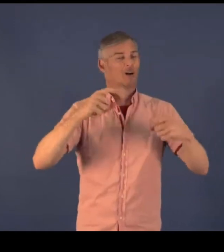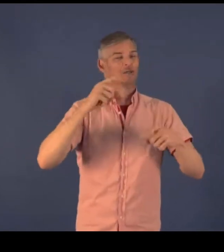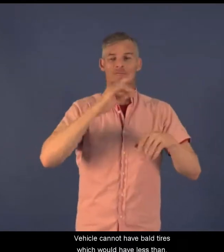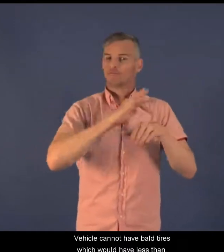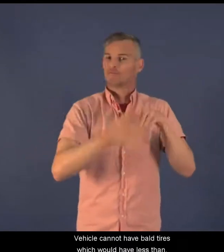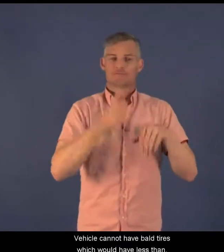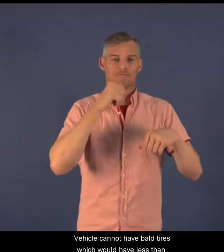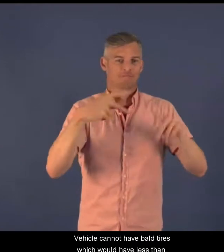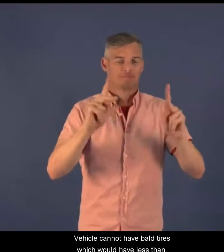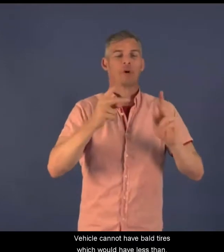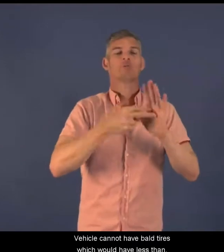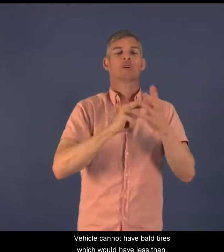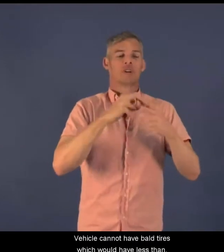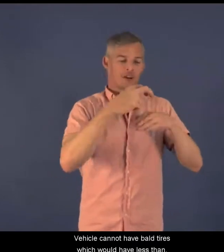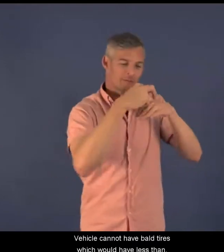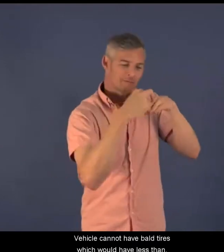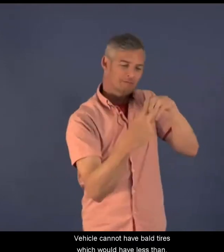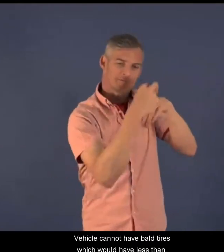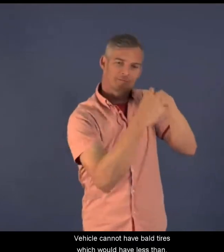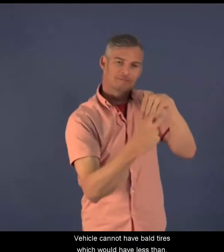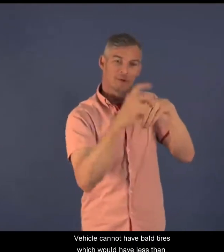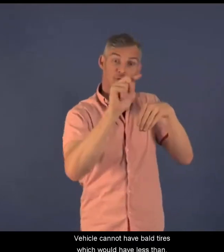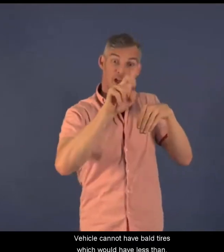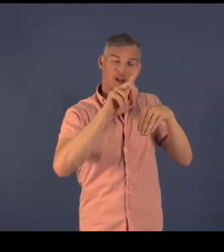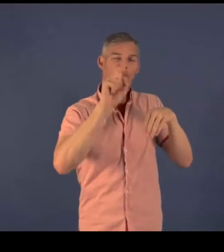The vehicle cannot have bald tires, which would have less than